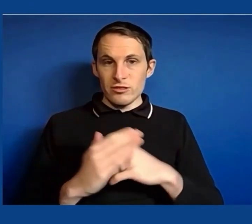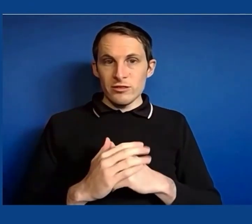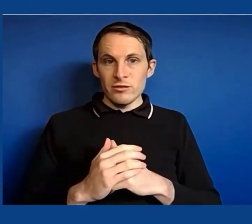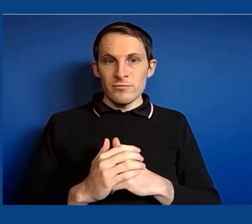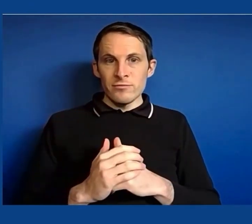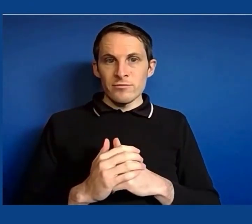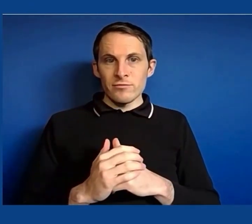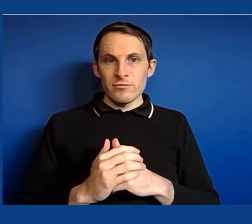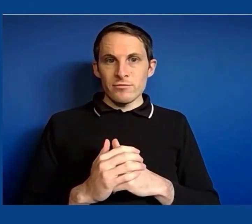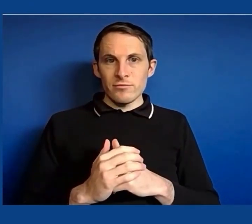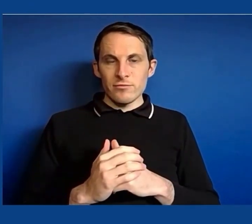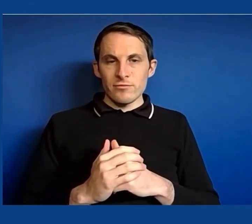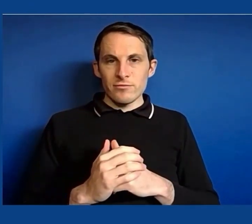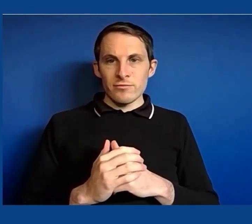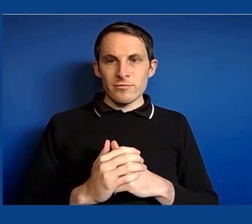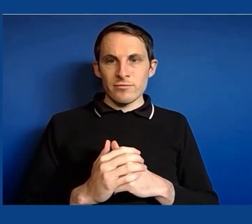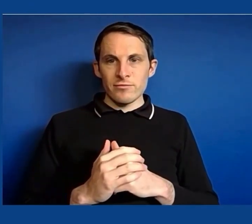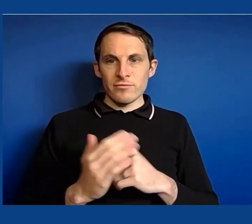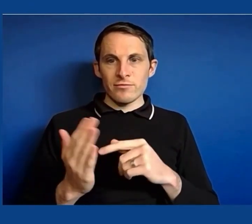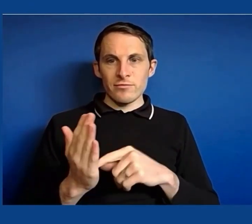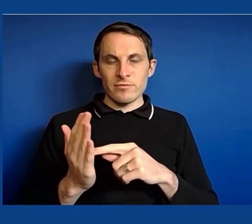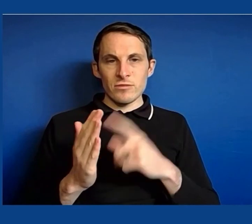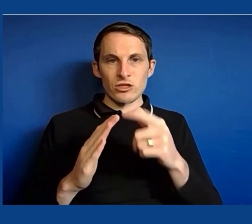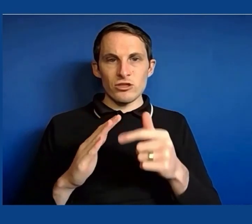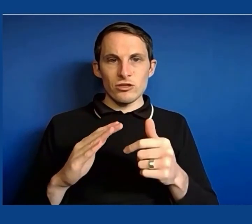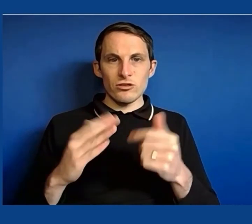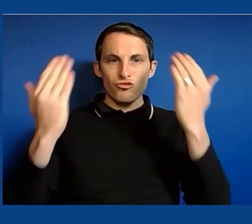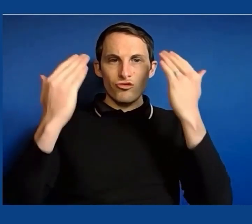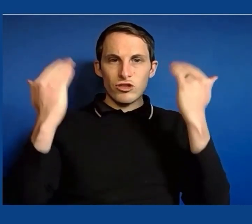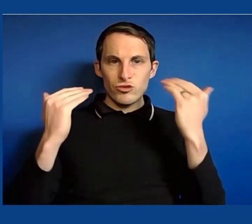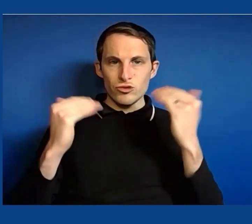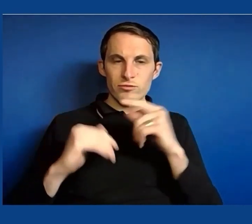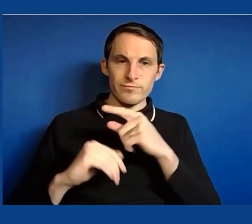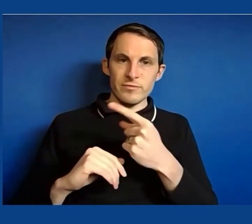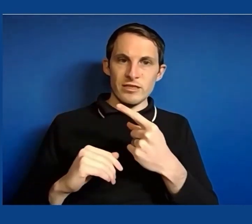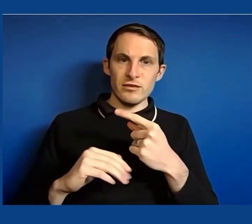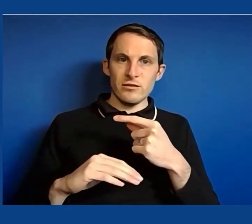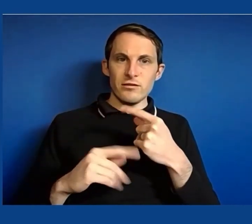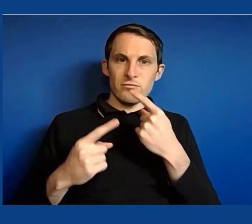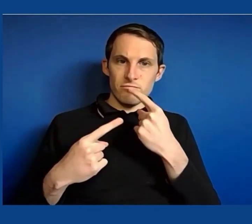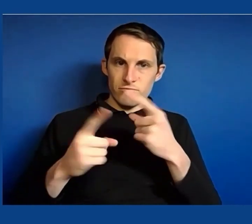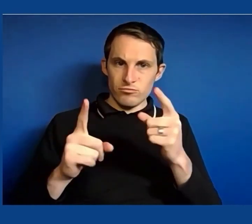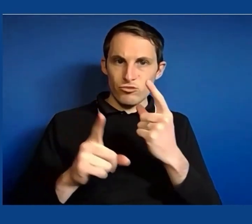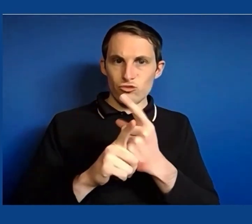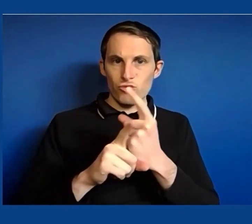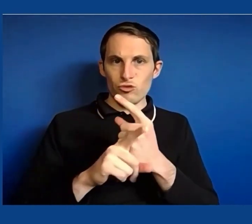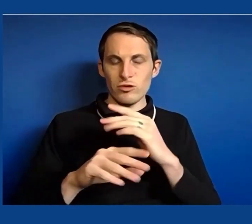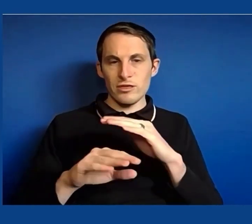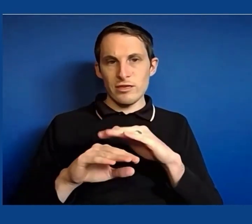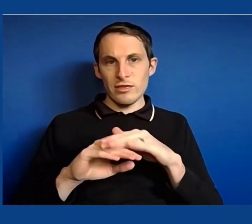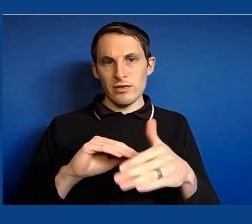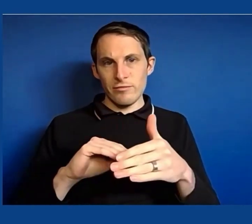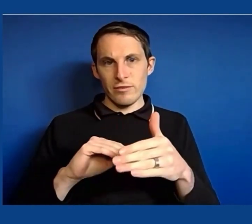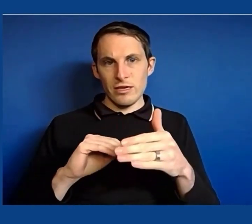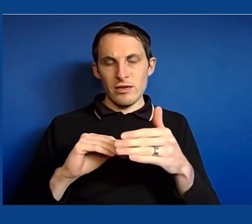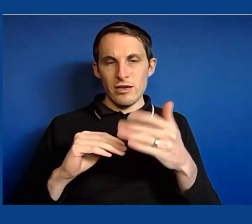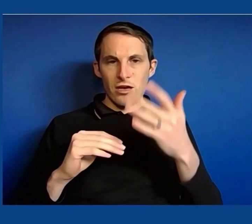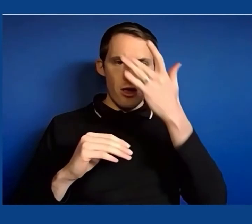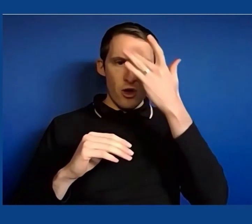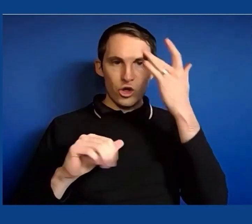Chief Justices who, for them to come out and talk about the system and that the unconscious biases